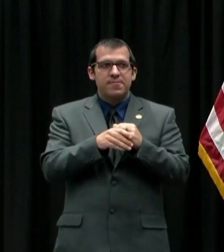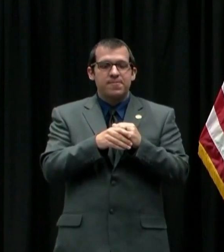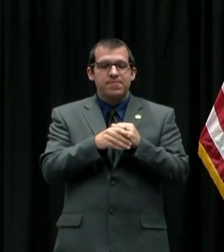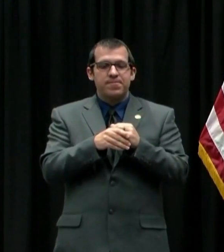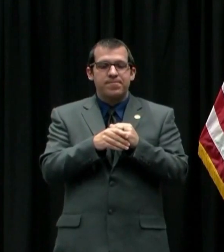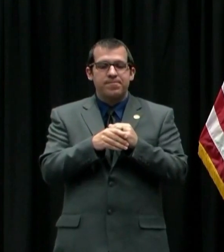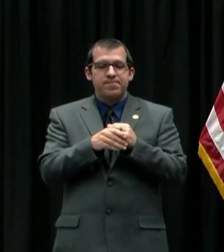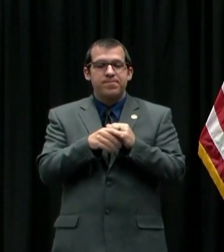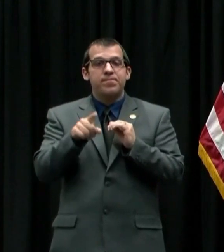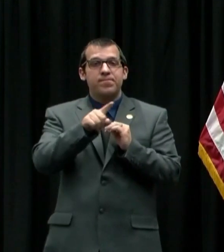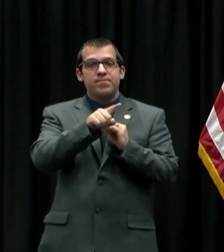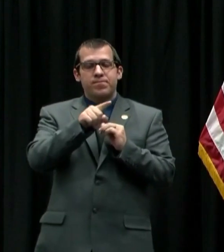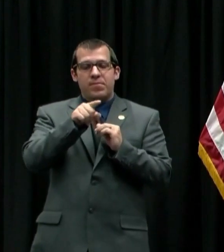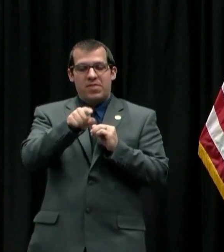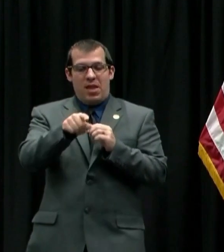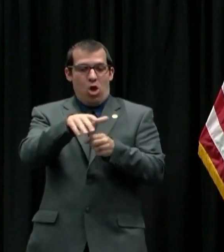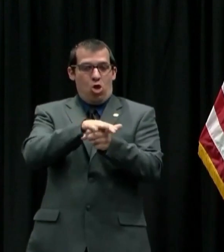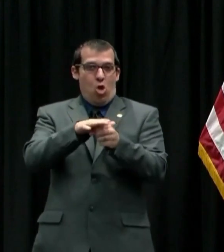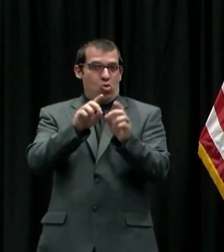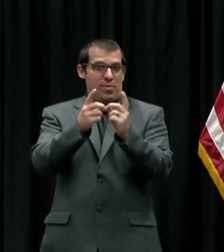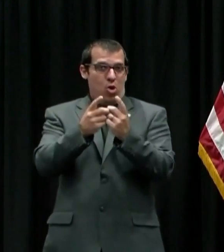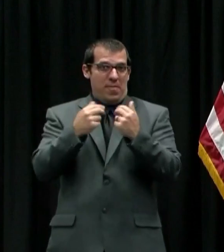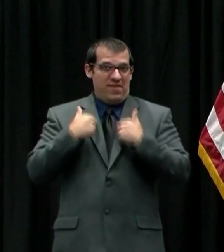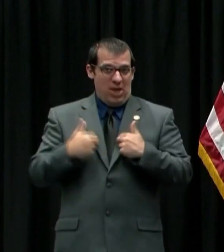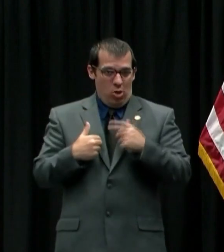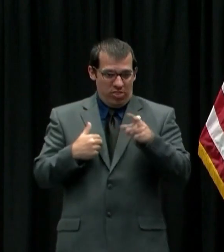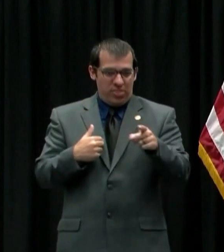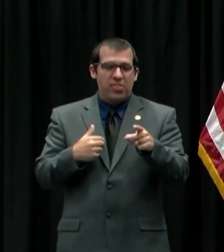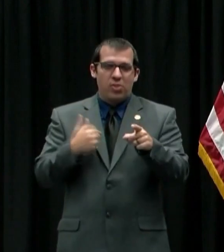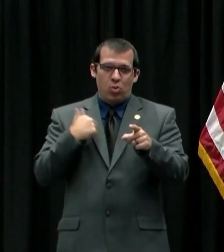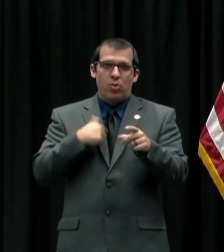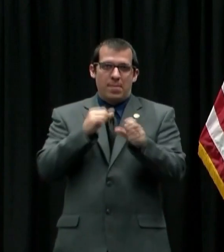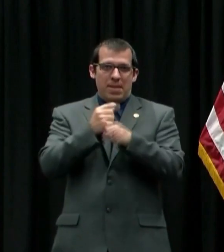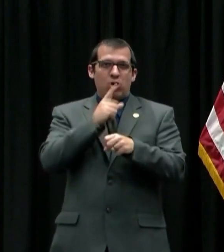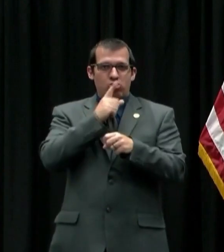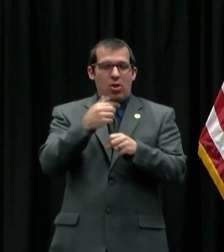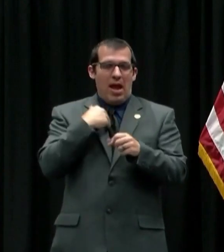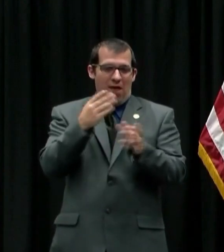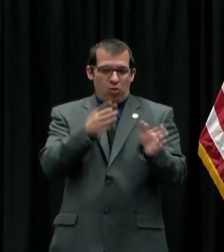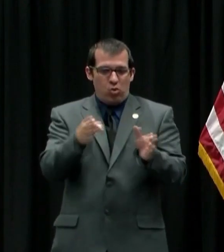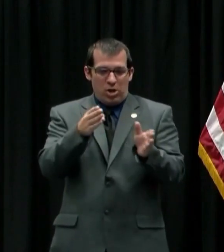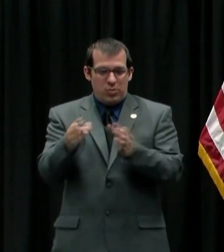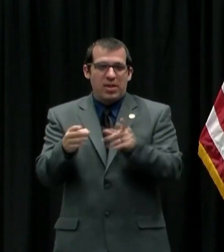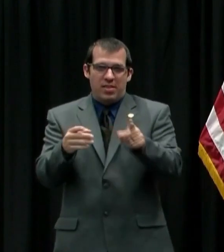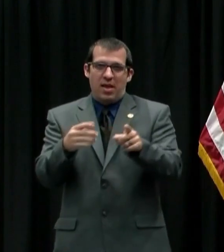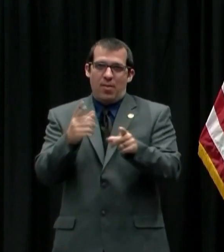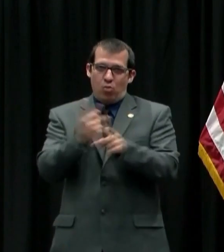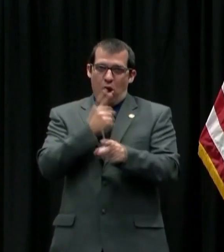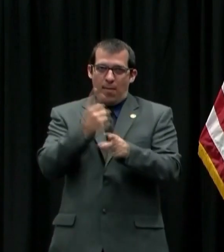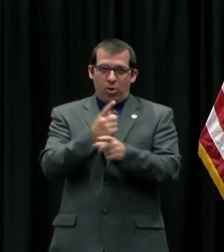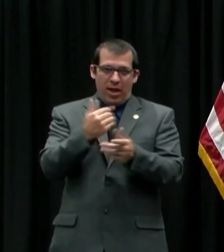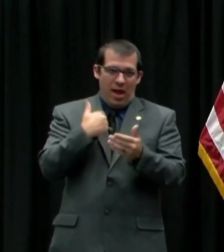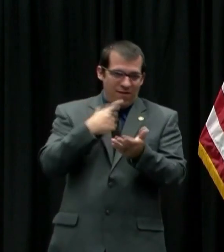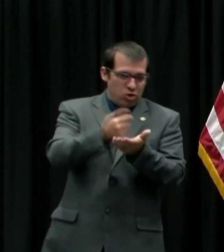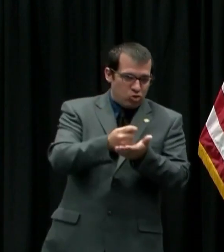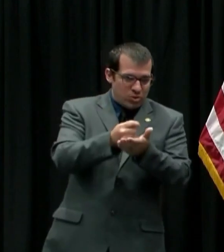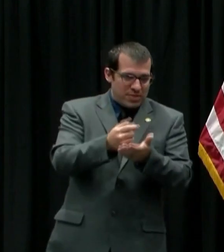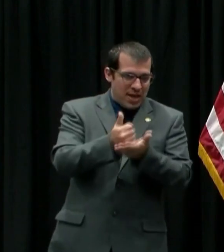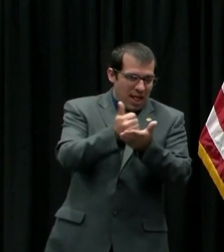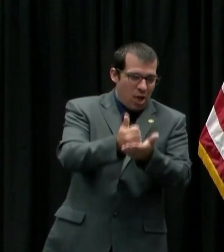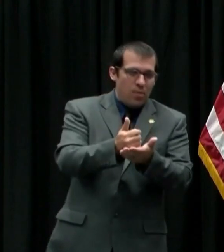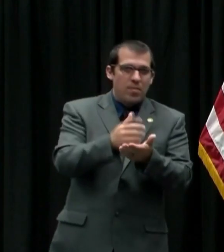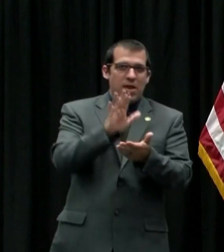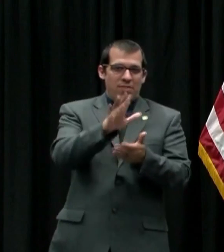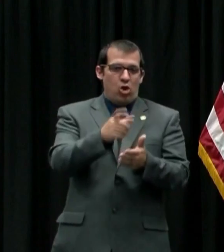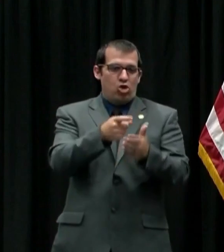to the local Department of Health, then we can make sure there's arrangements to make sure they're properly treated, and the